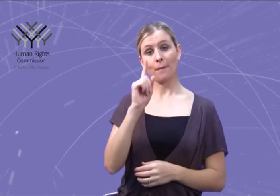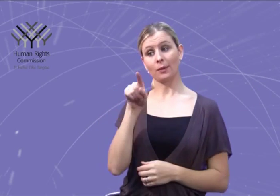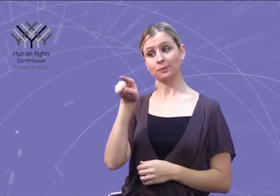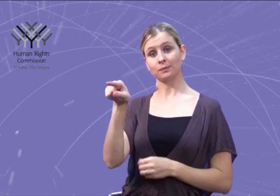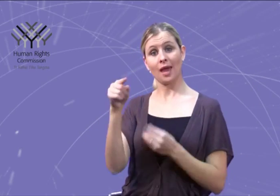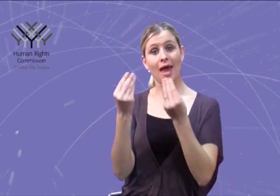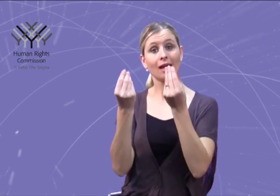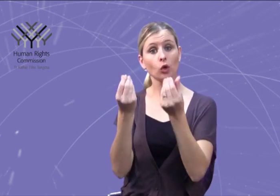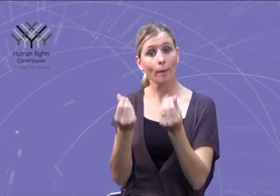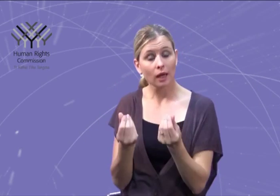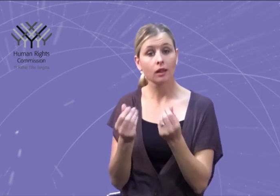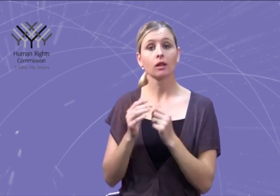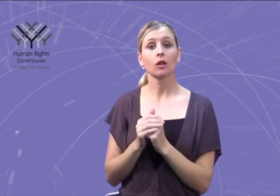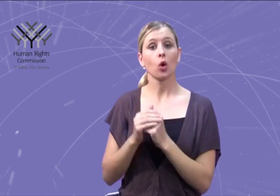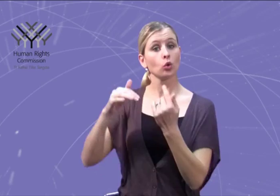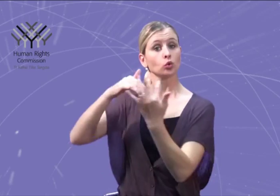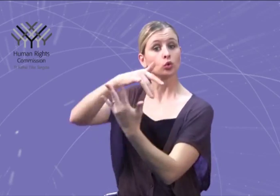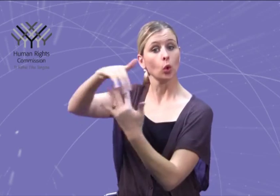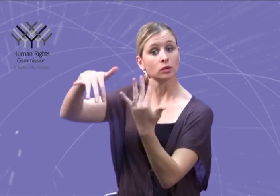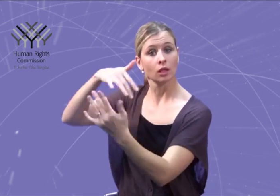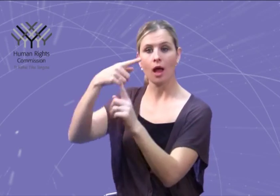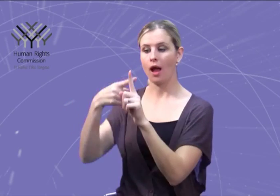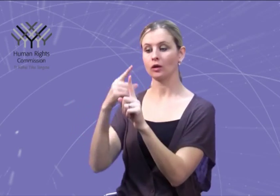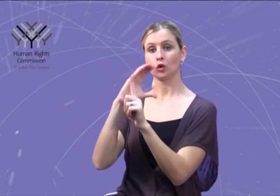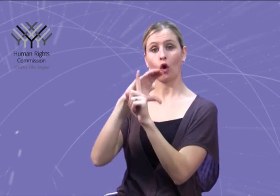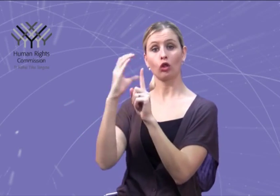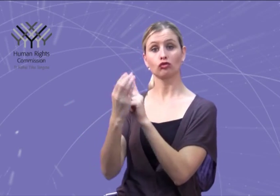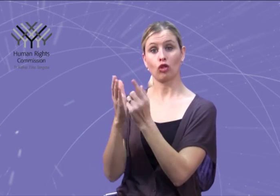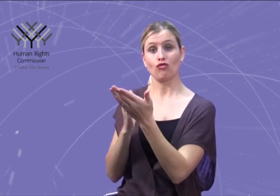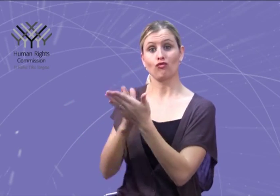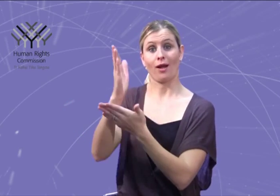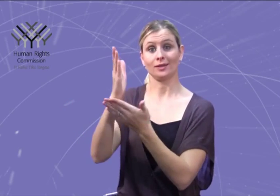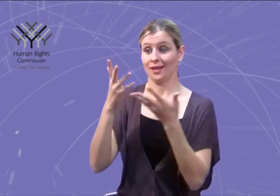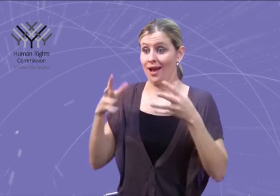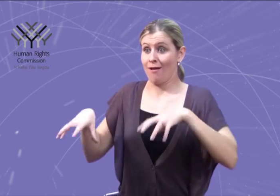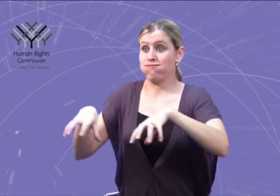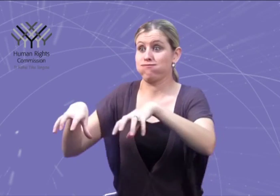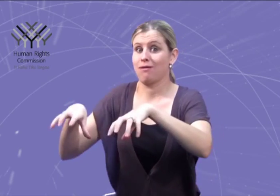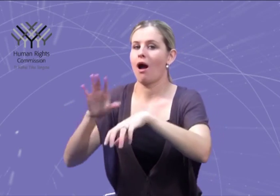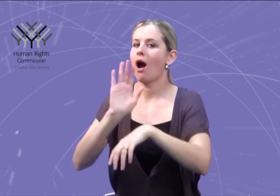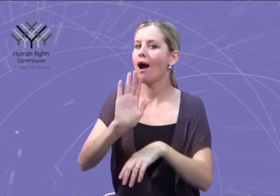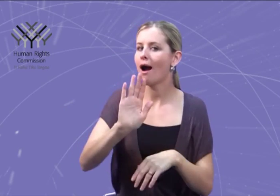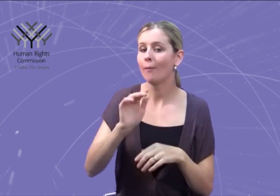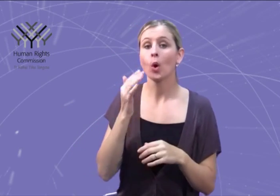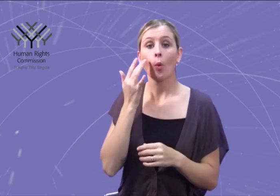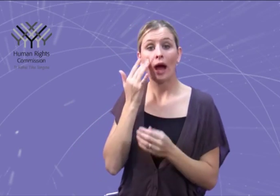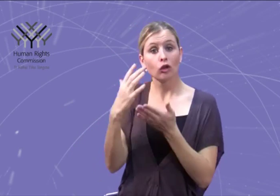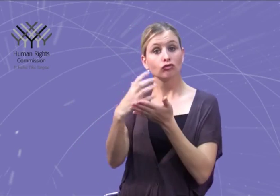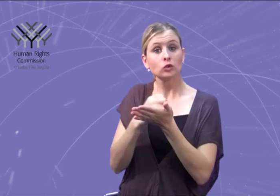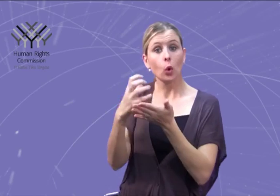But they can implement the economic, social, and cultural rights gradually as they gain